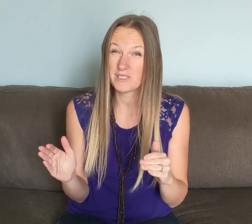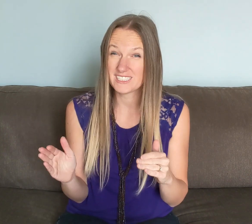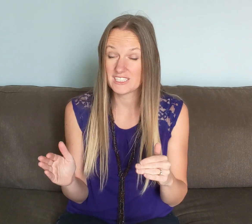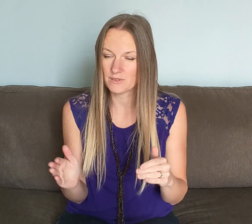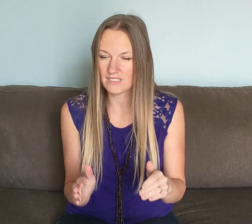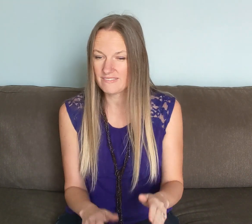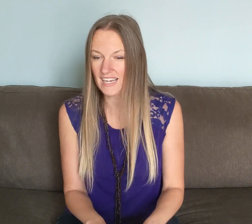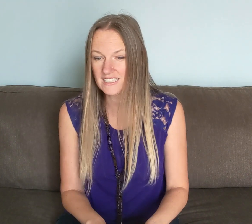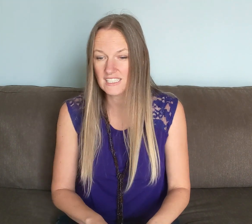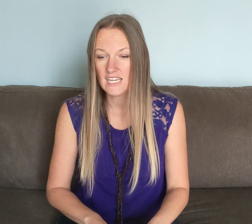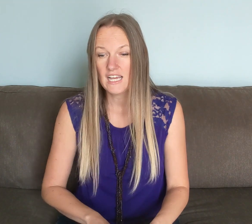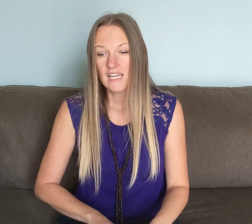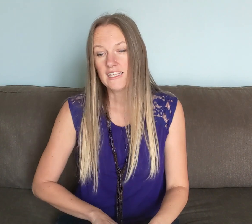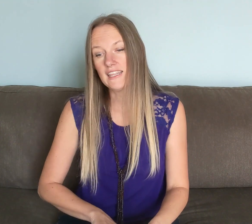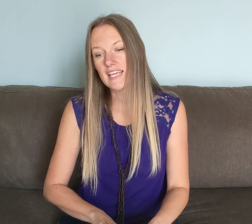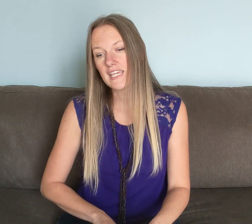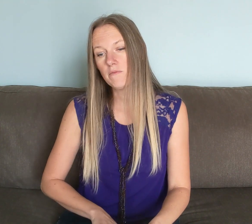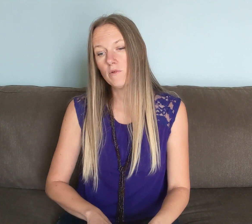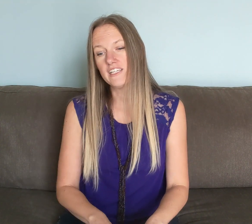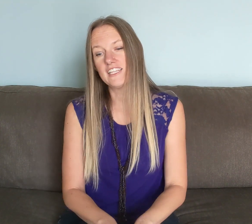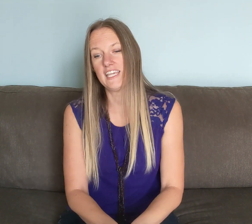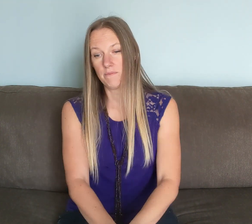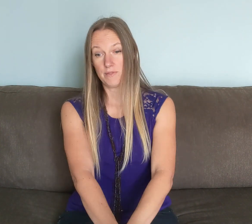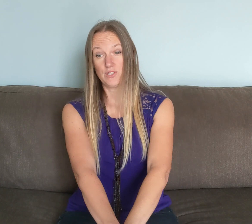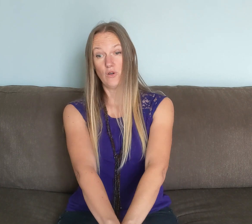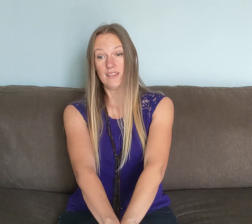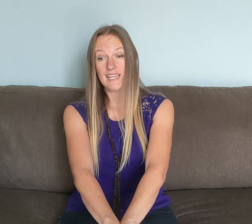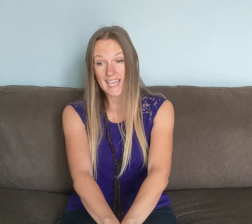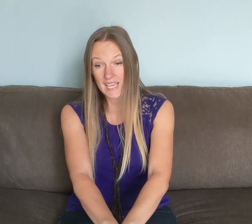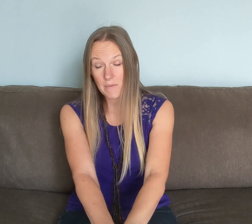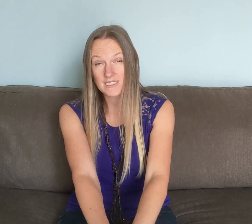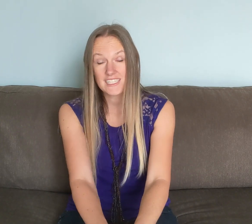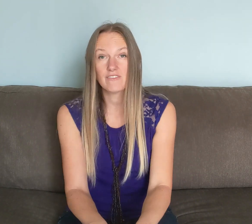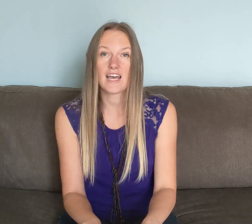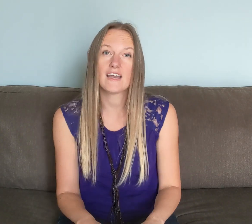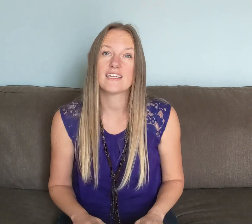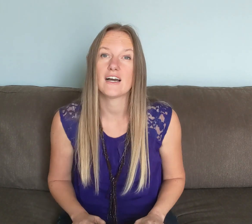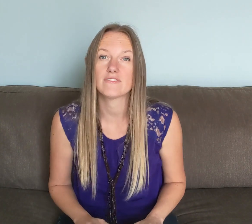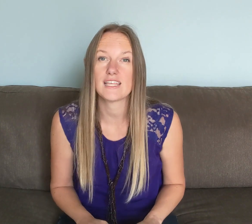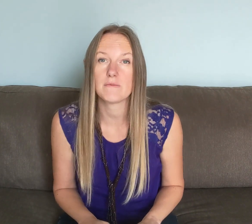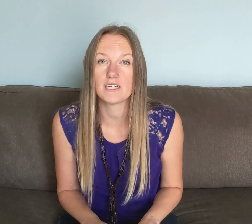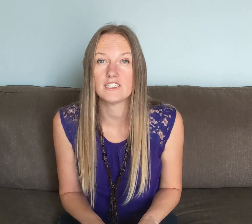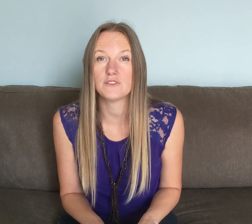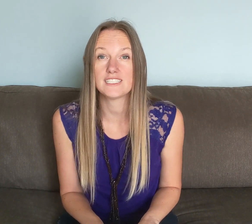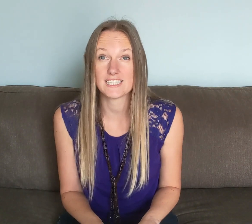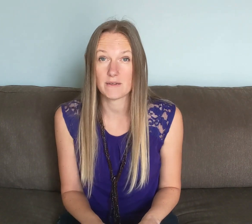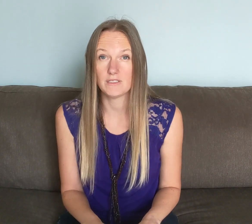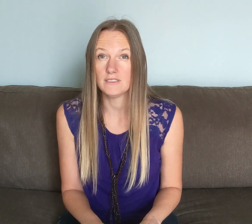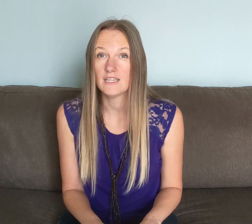bridge is really fast. The lame will leap. So lame, once again for that, for lame we're going to do disabled.